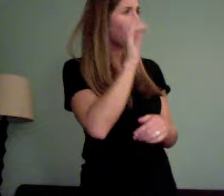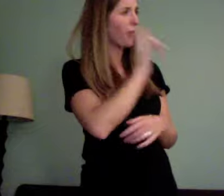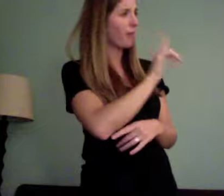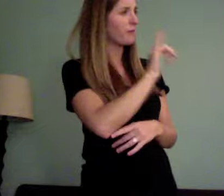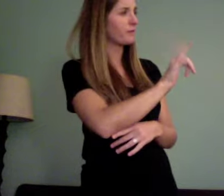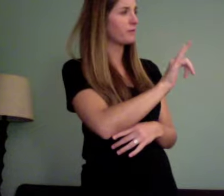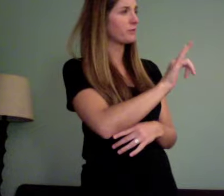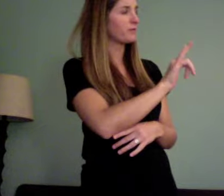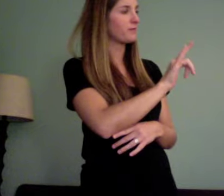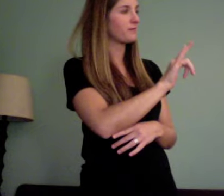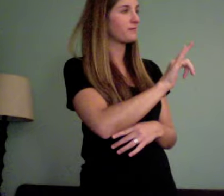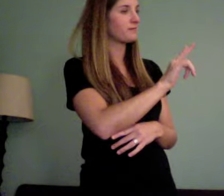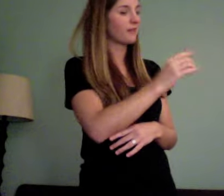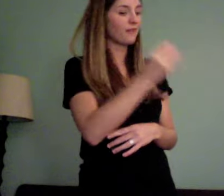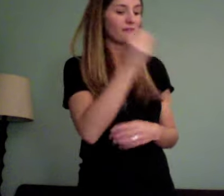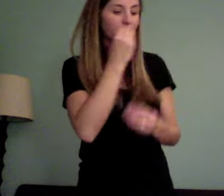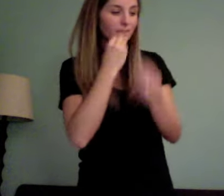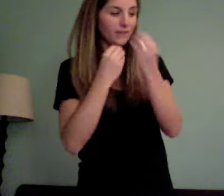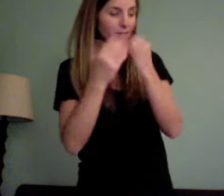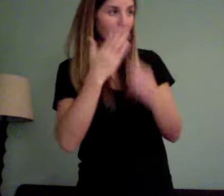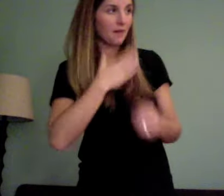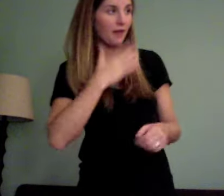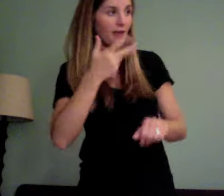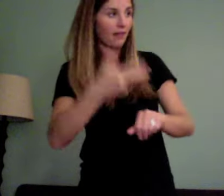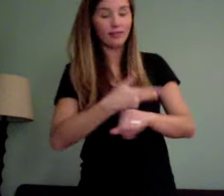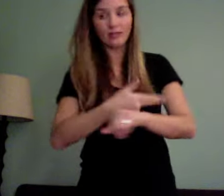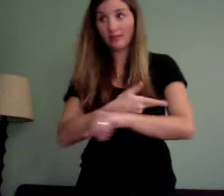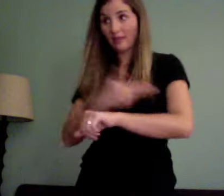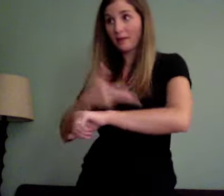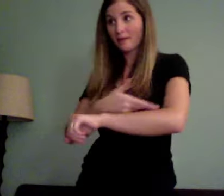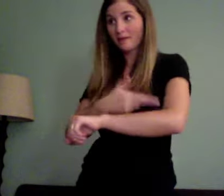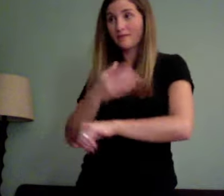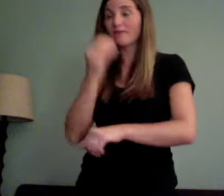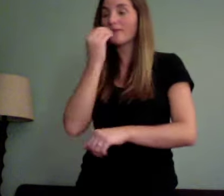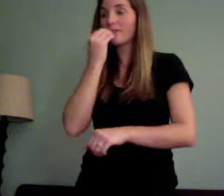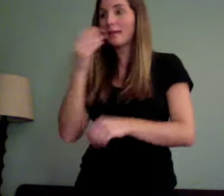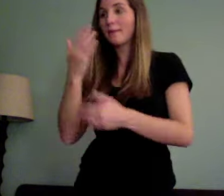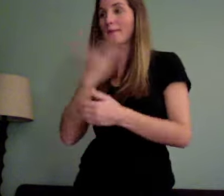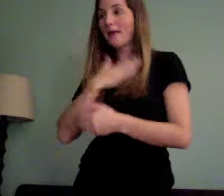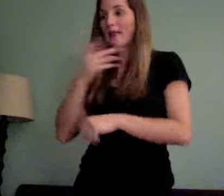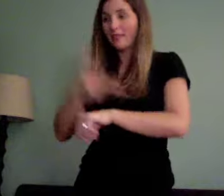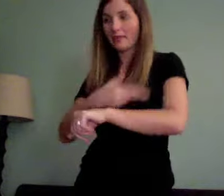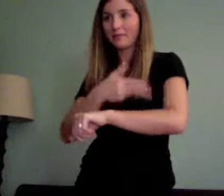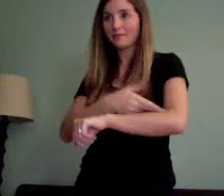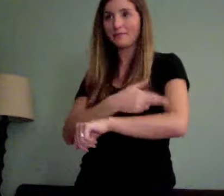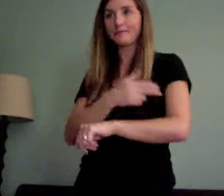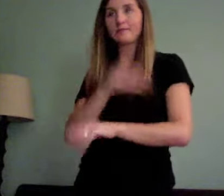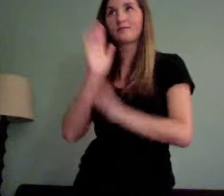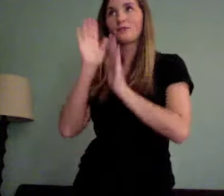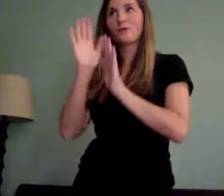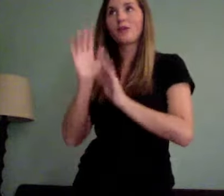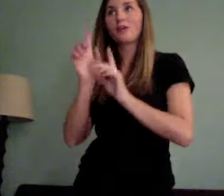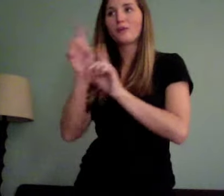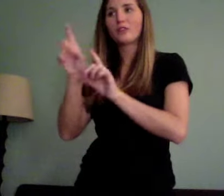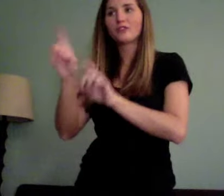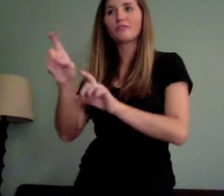By the way, that's a great question to dwell on. I've dwelled on it quite a bit for the last few weeks. Just think